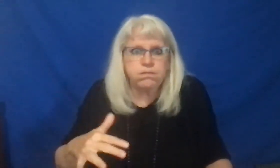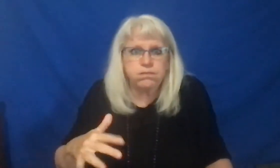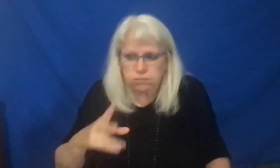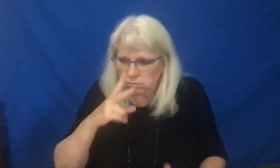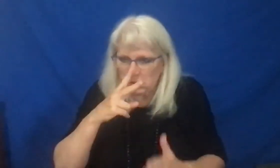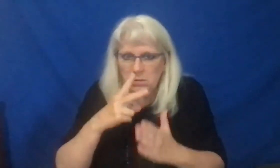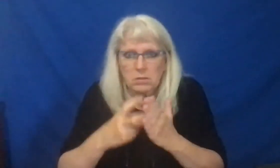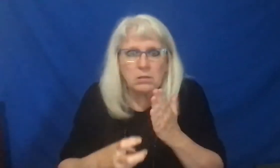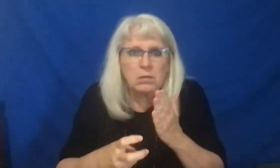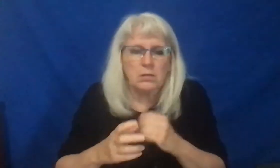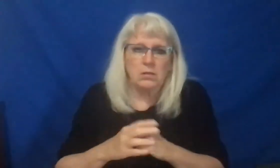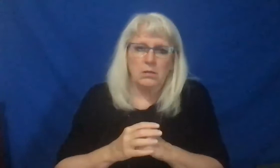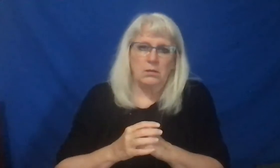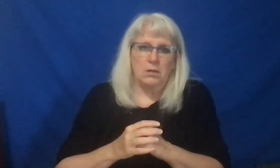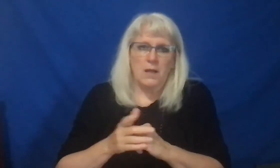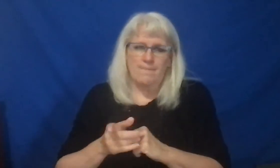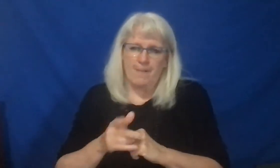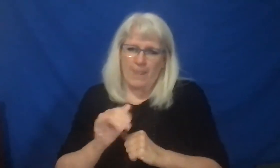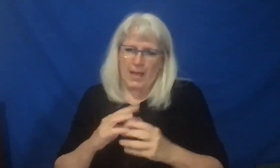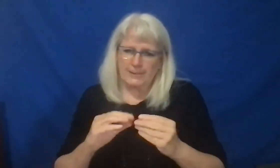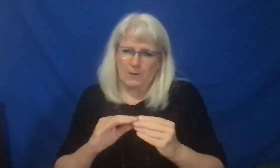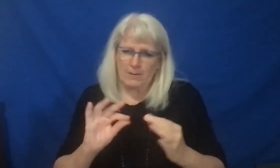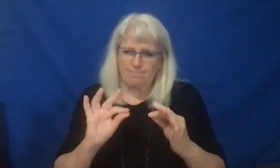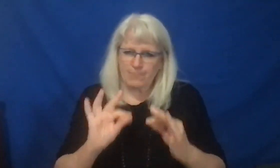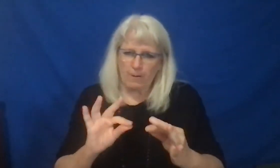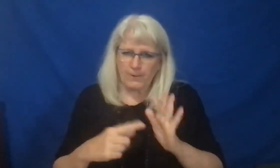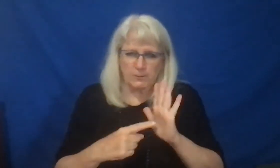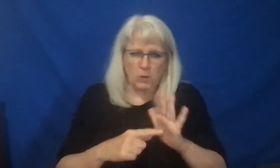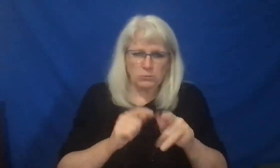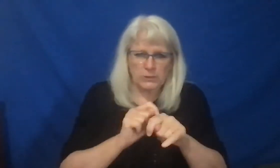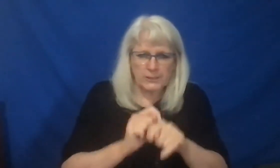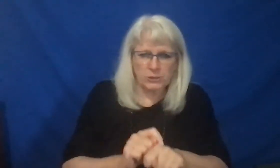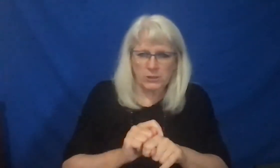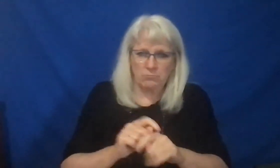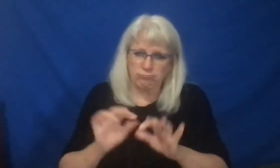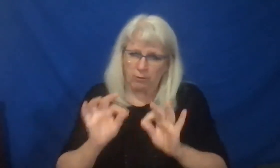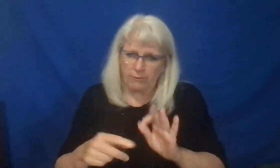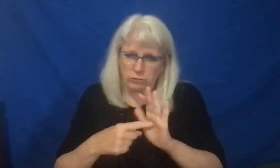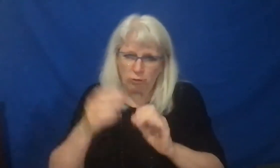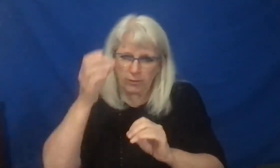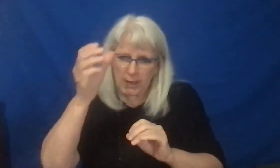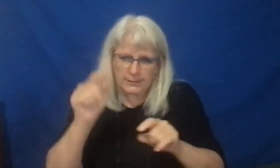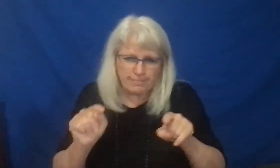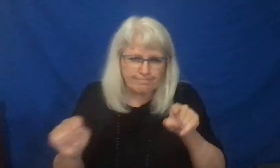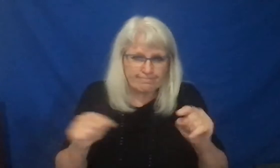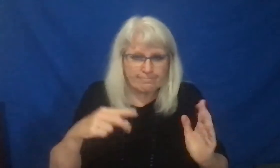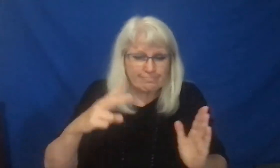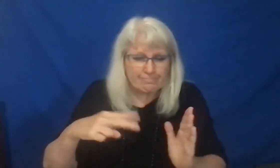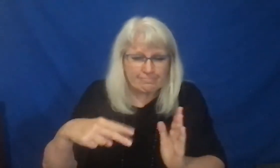a tradition or a concept, and how is this going to help the fellowship, and just really careful